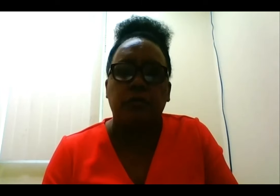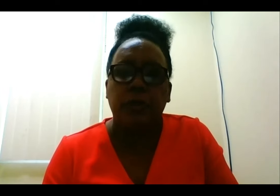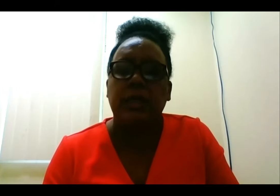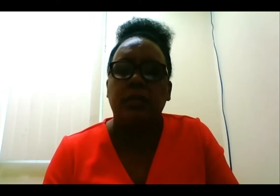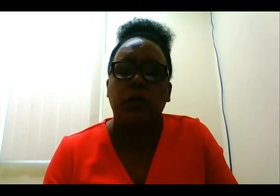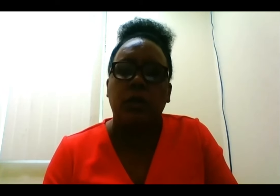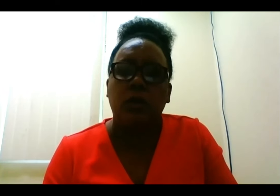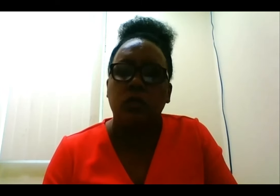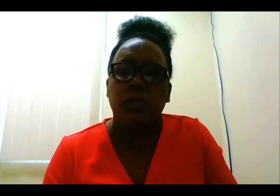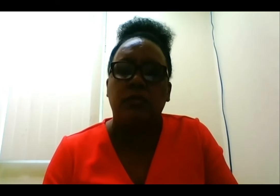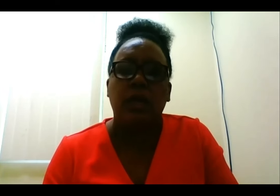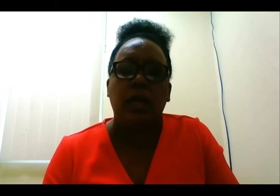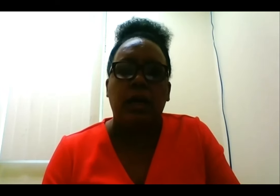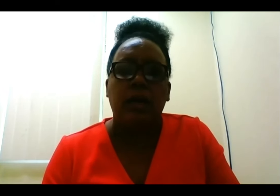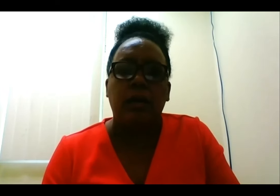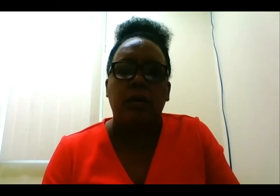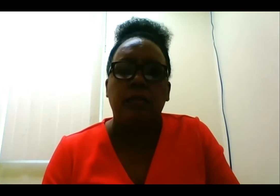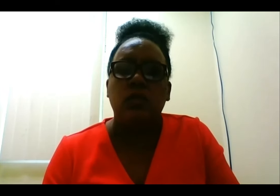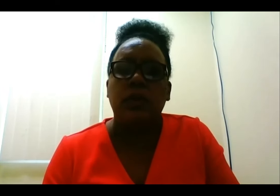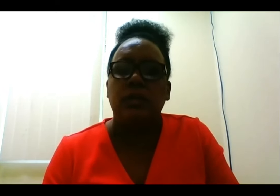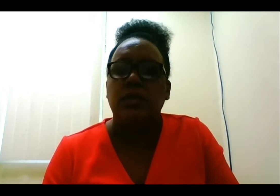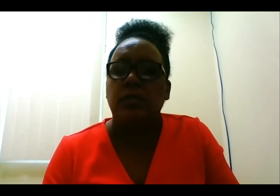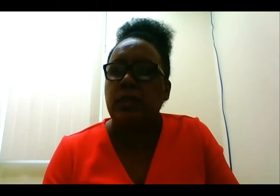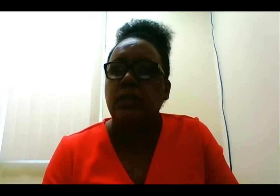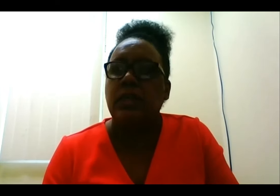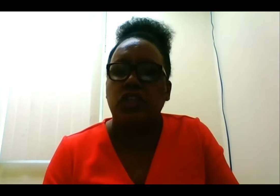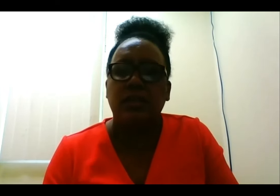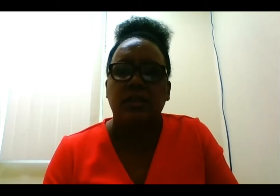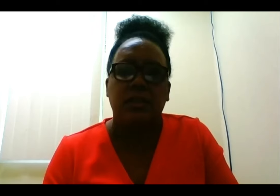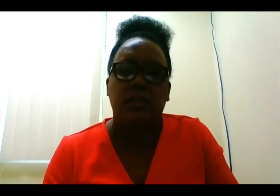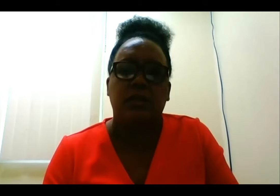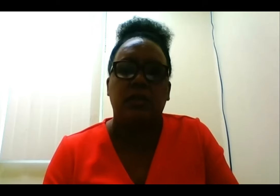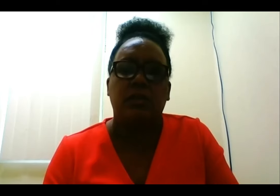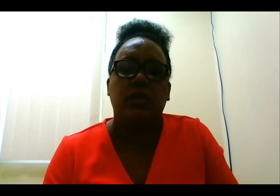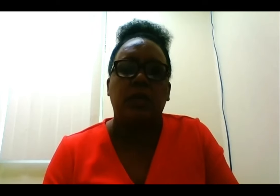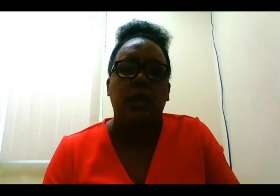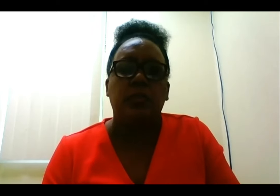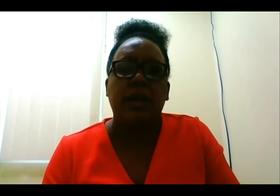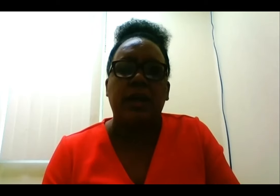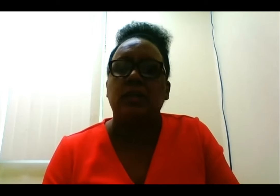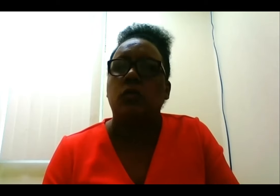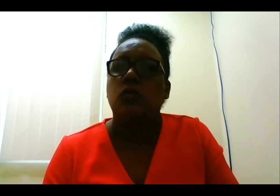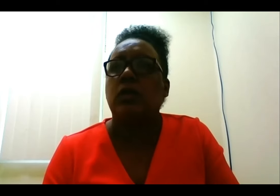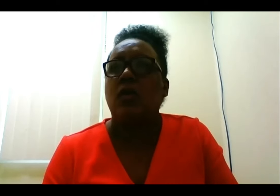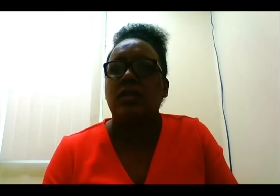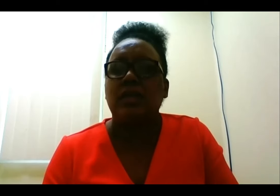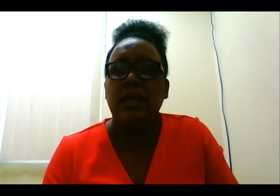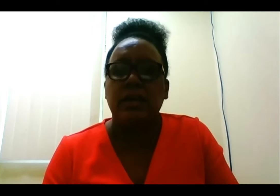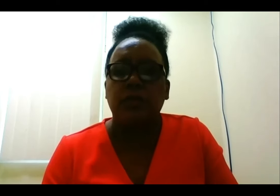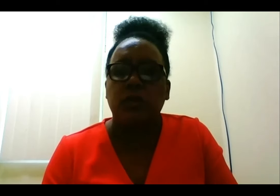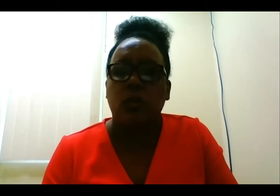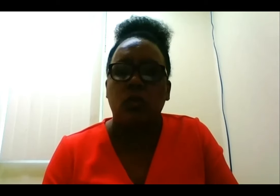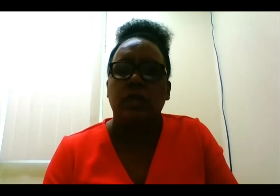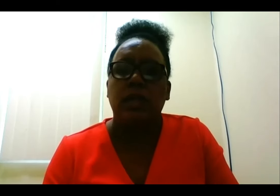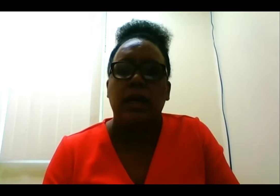child-friendly and more inclusive, as well as disability and gender sensitive in providing what we would call safe